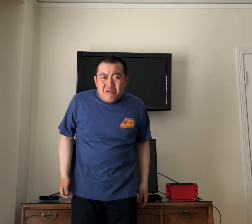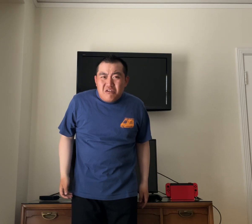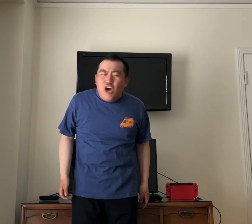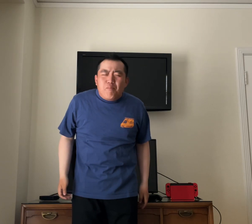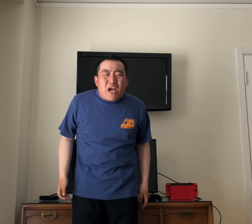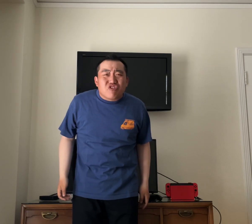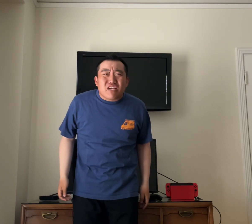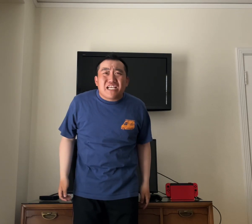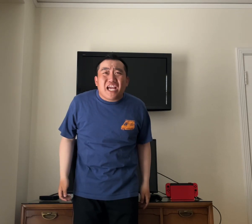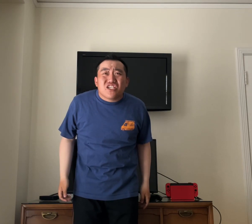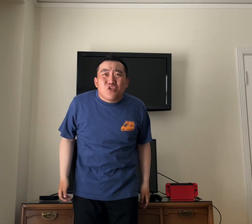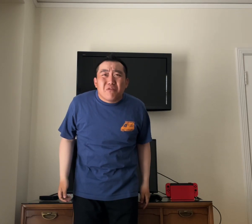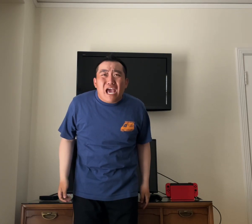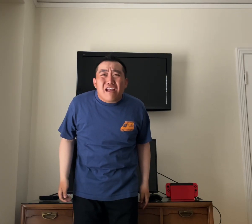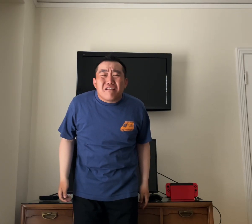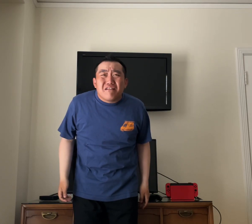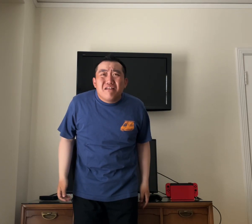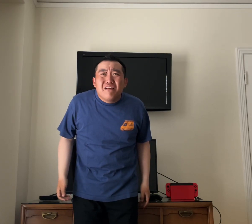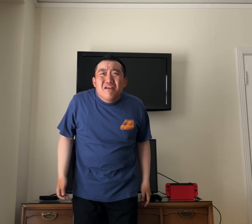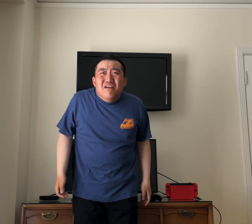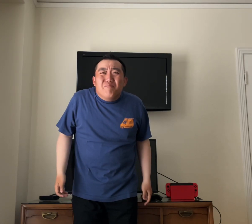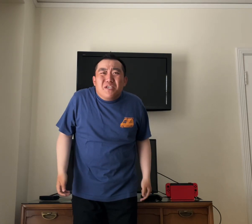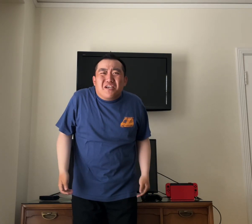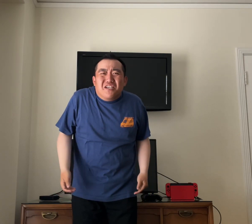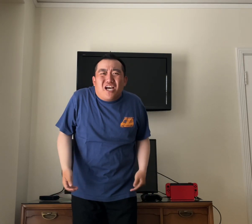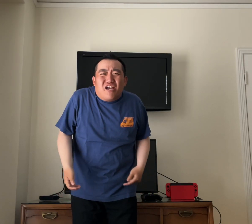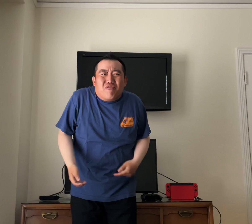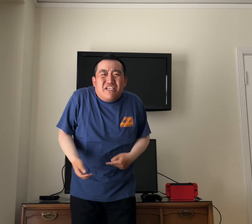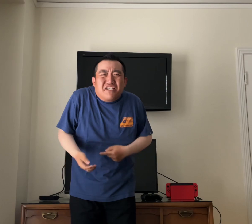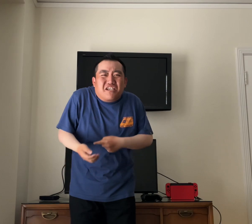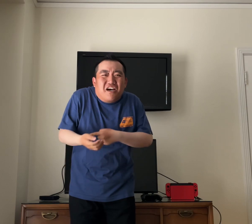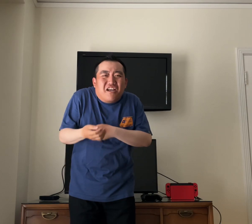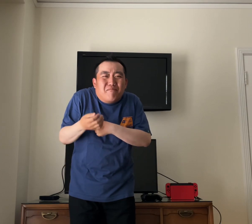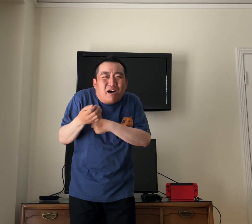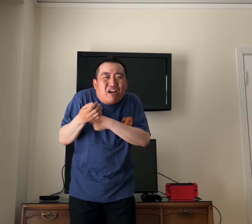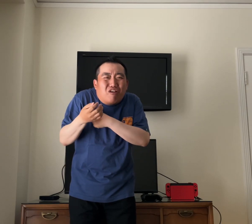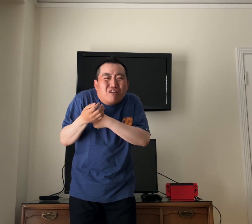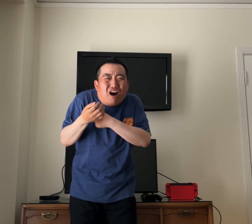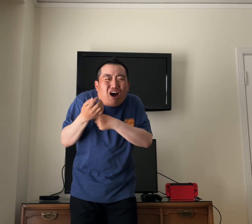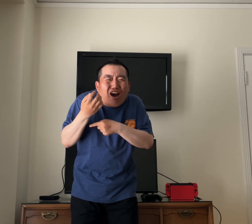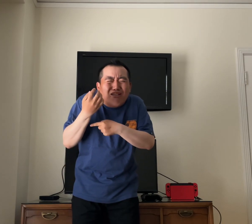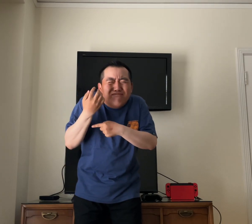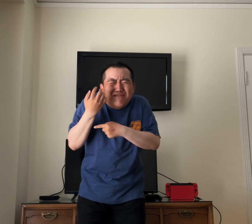No, Patrick, I can't do that. Why not? Because I already cut up my own arm.